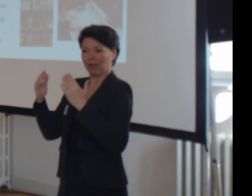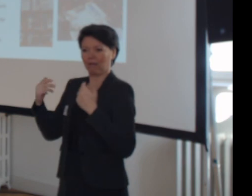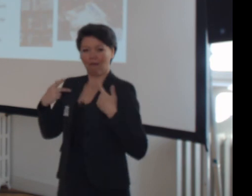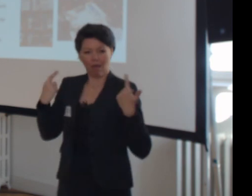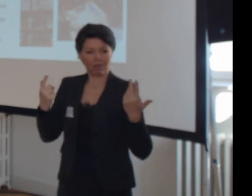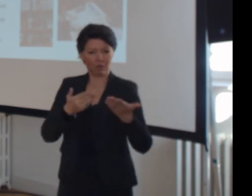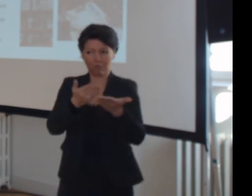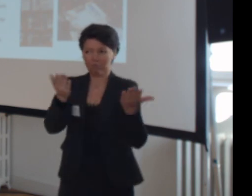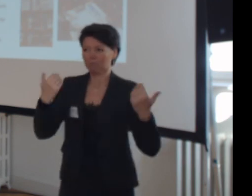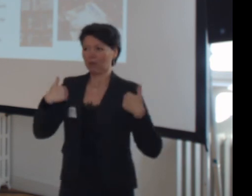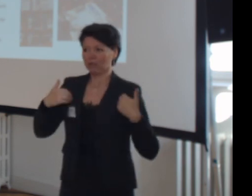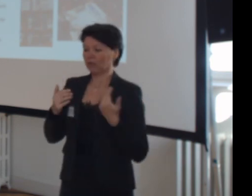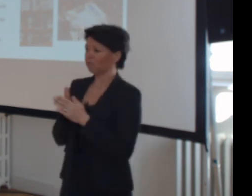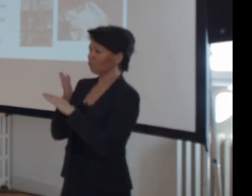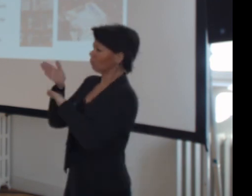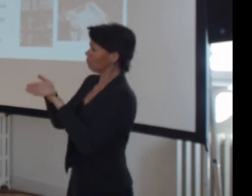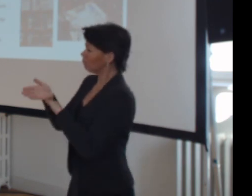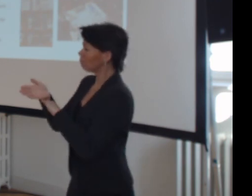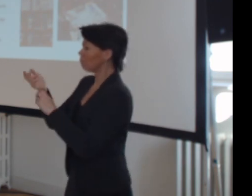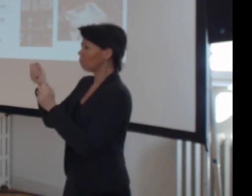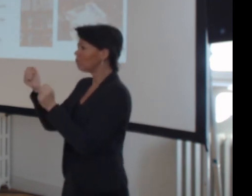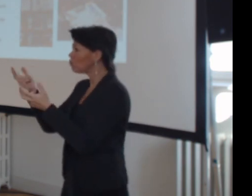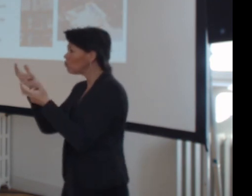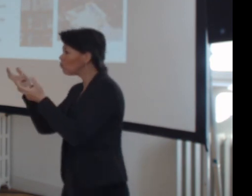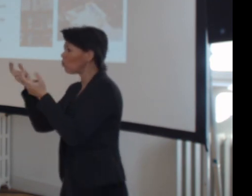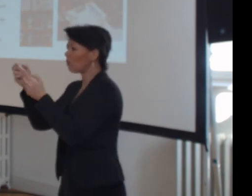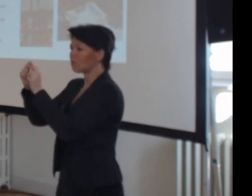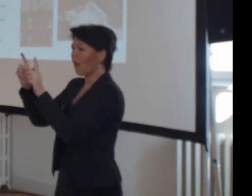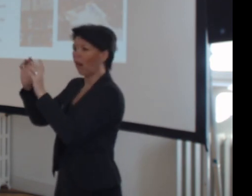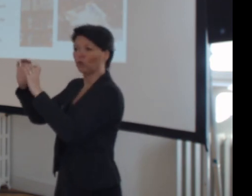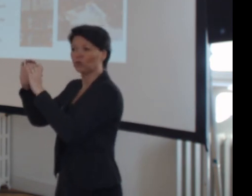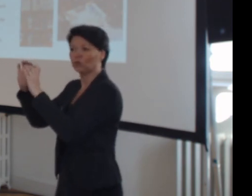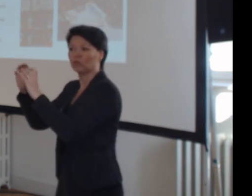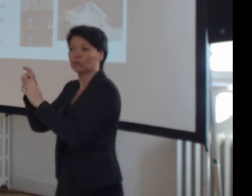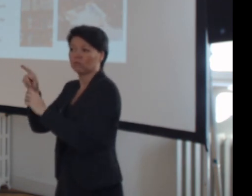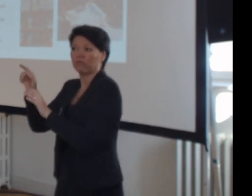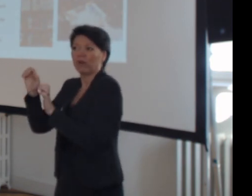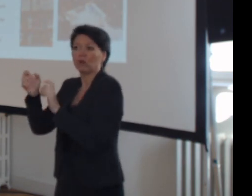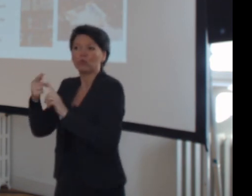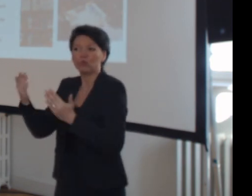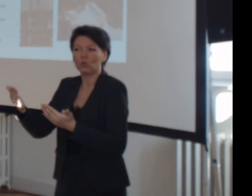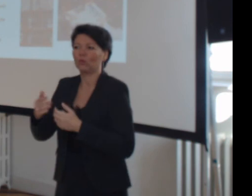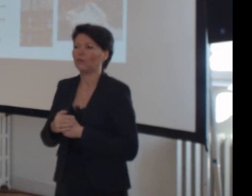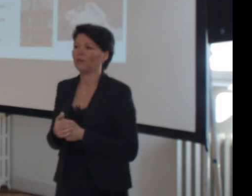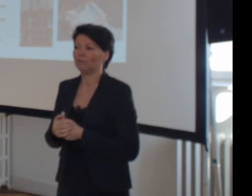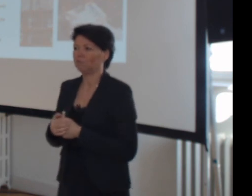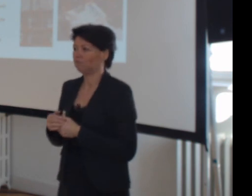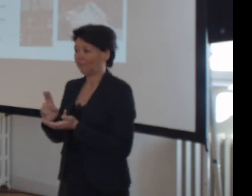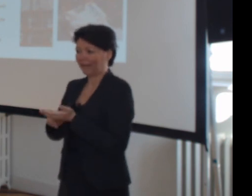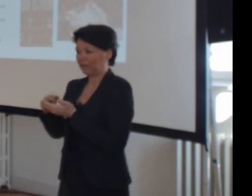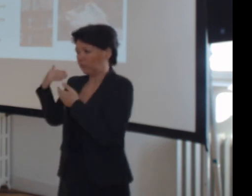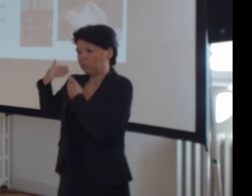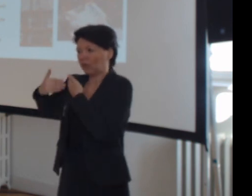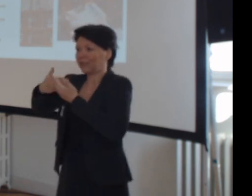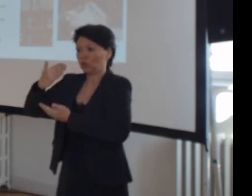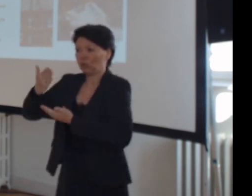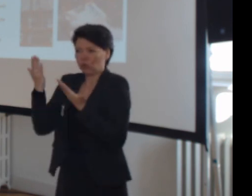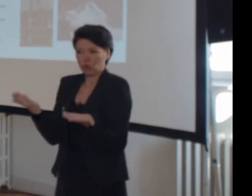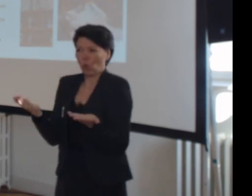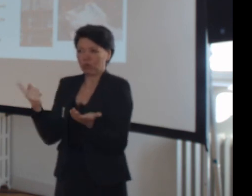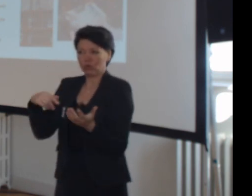customers, people come to follow a language course. This is like, well, a traditional aspect of our